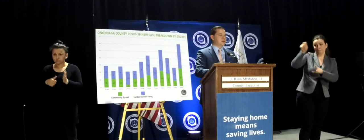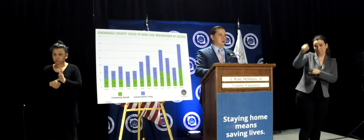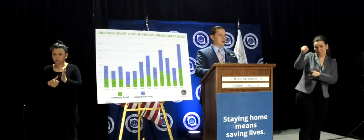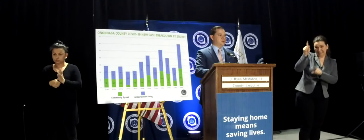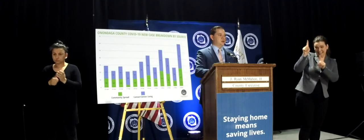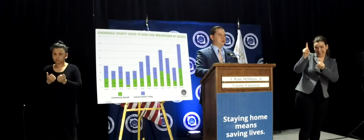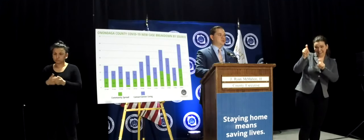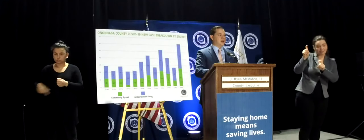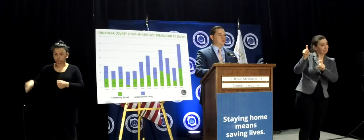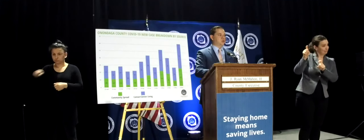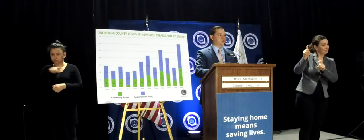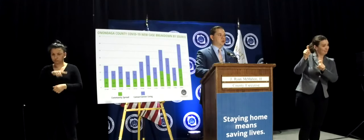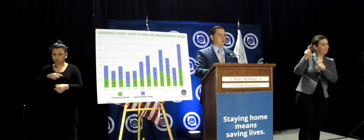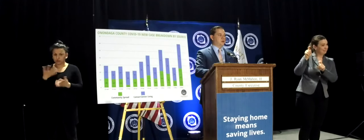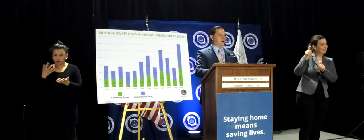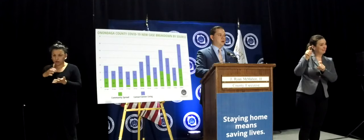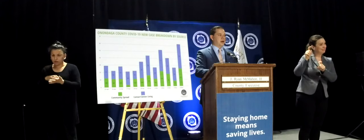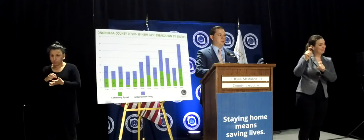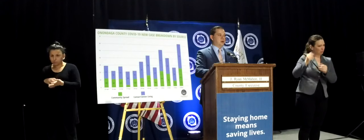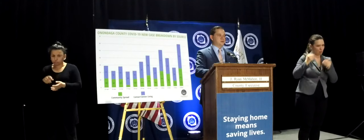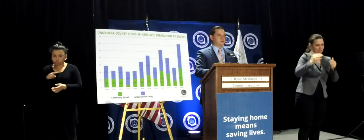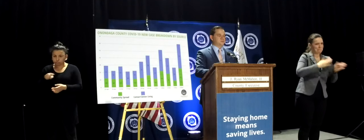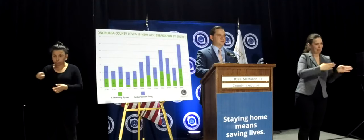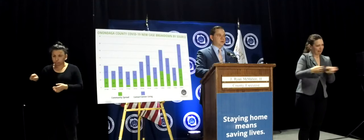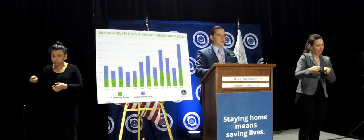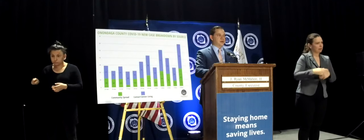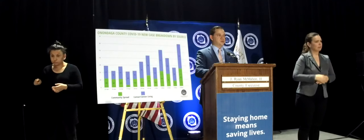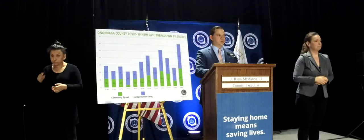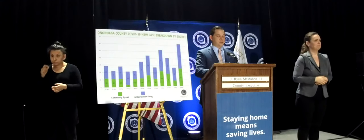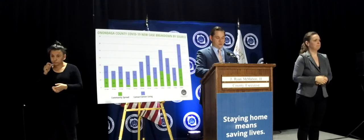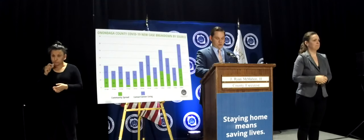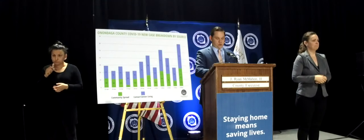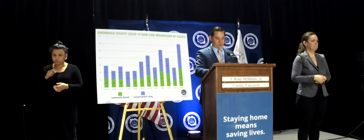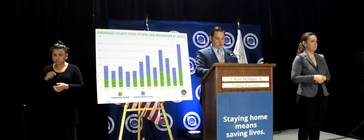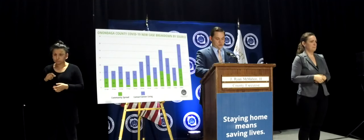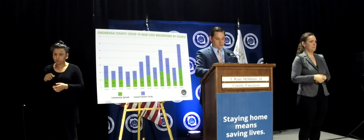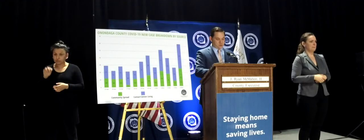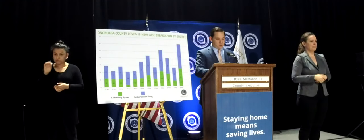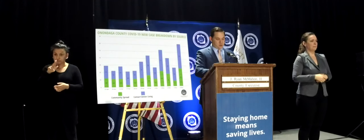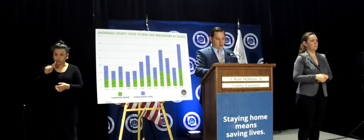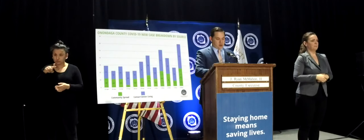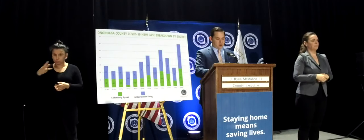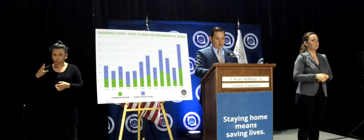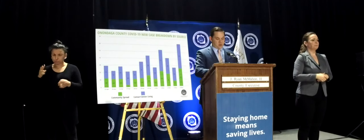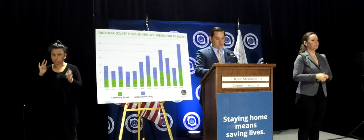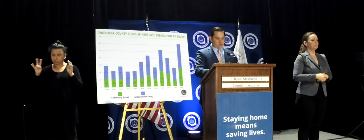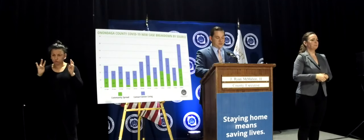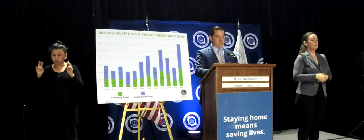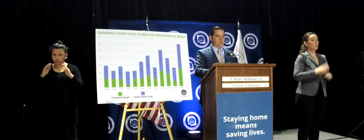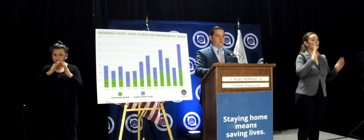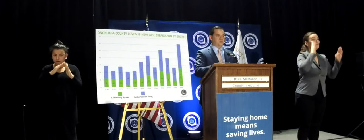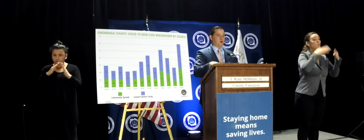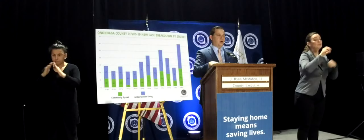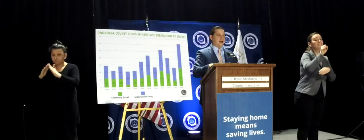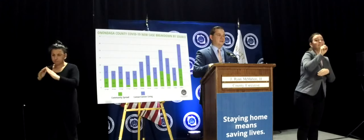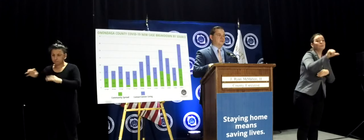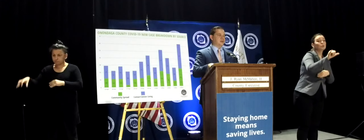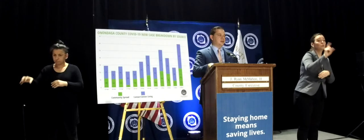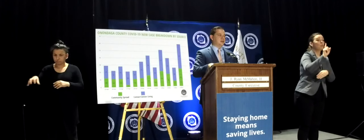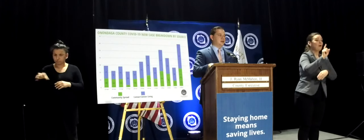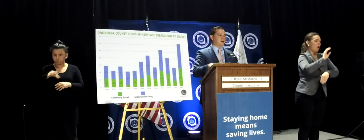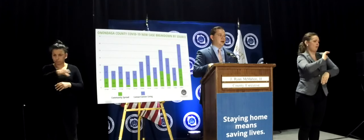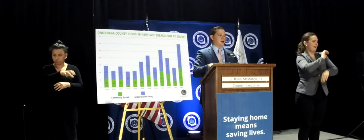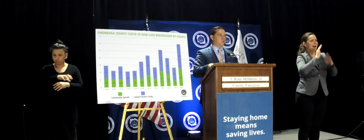facilities and the Syracuse Housing Authority complex in the next week to 2 weeks. And we will continue to be very